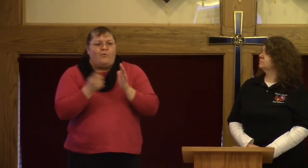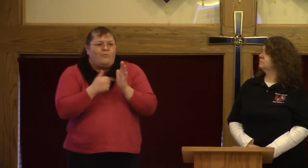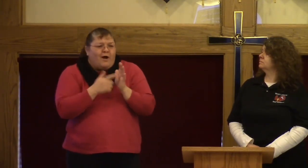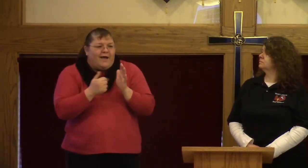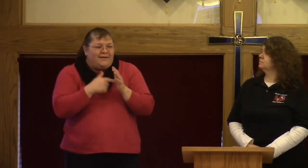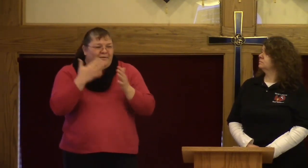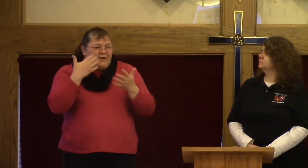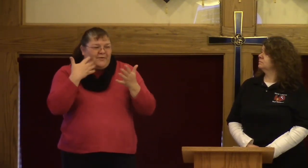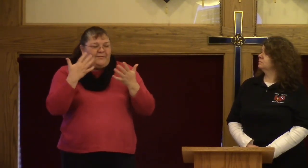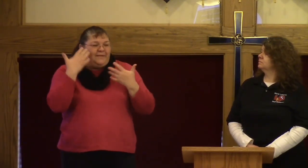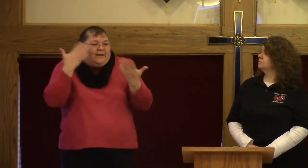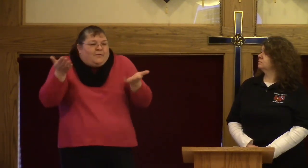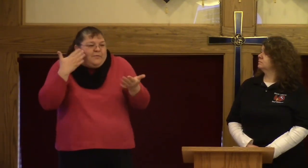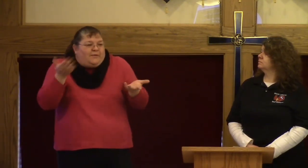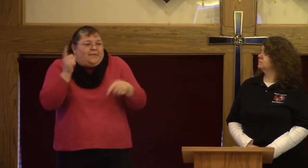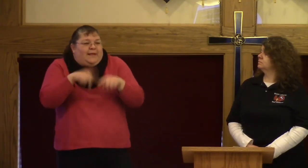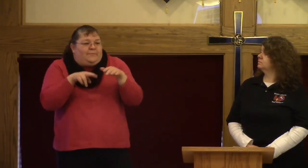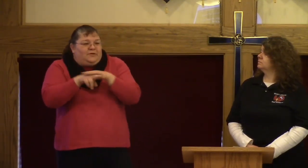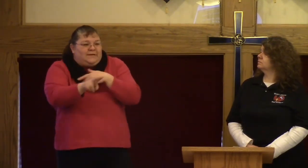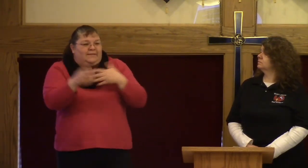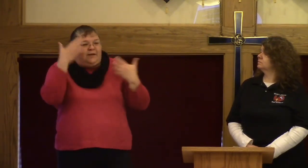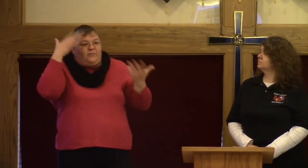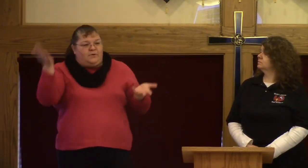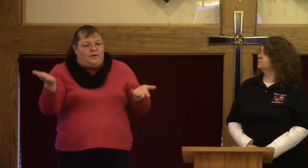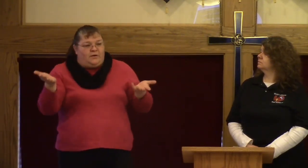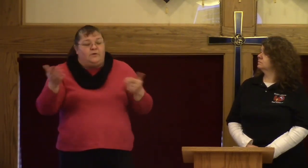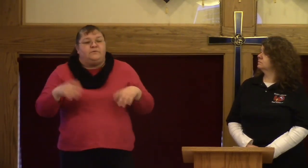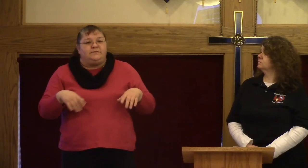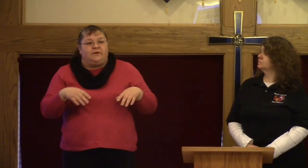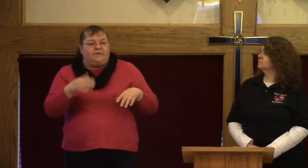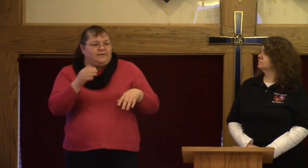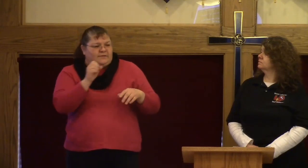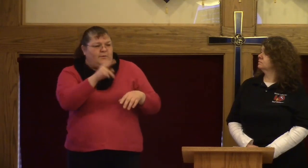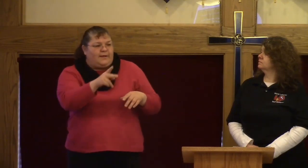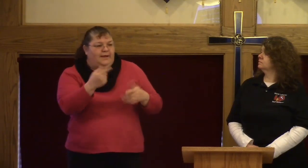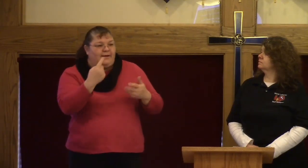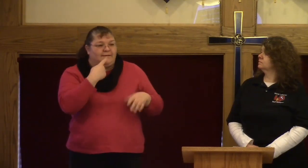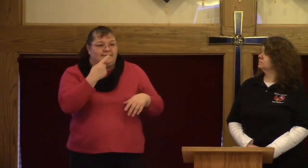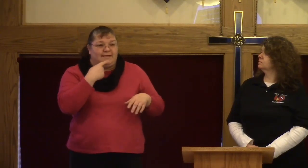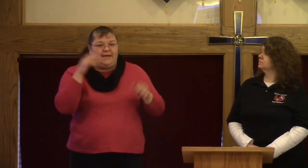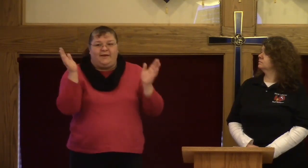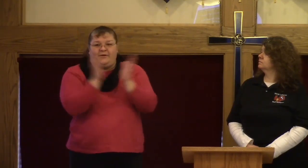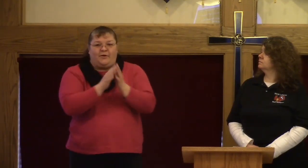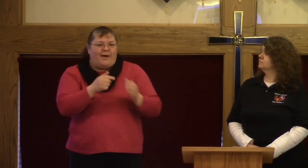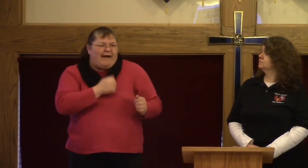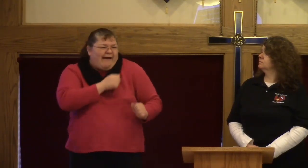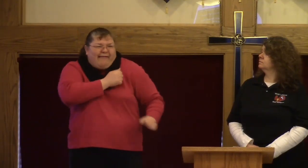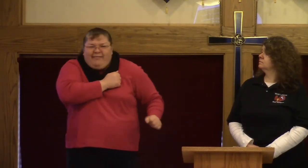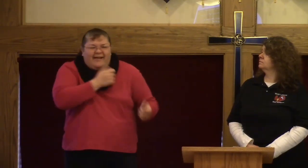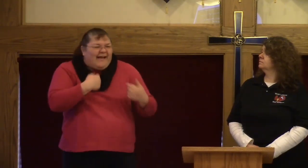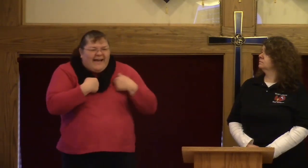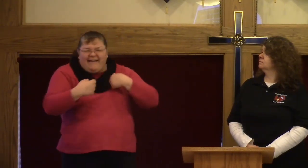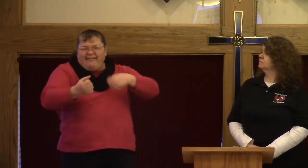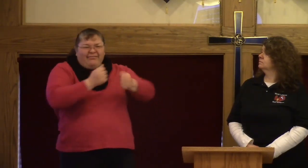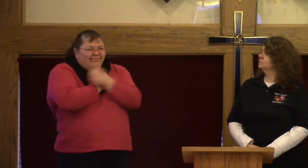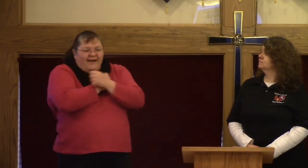what, so you can't predict. So it's okay. Thanks for telling us.